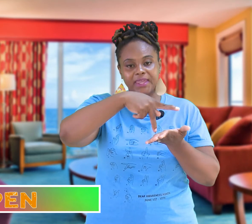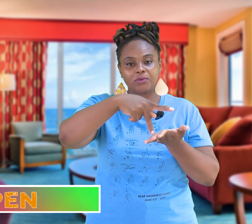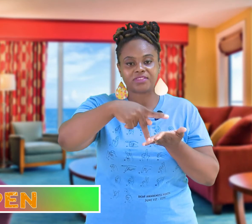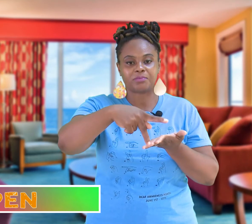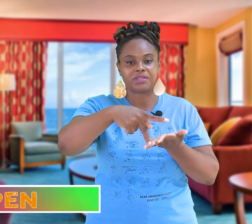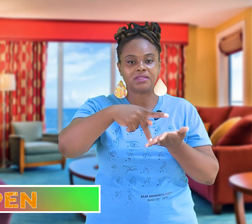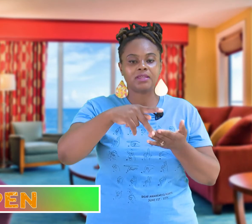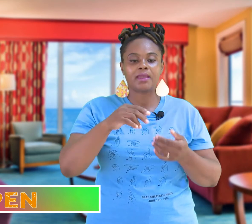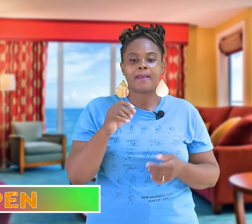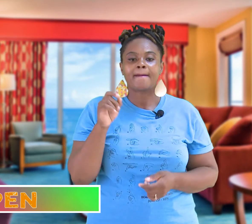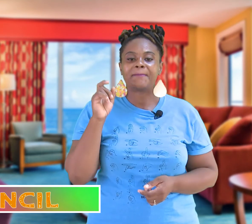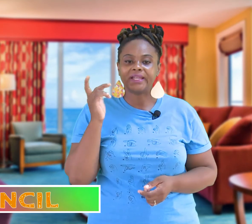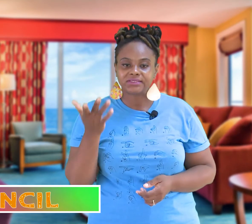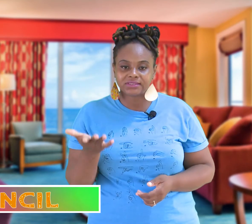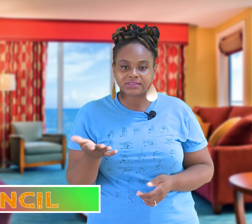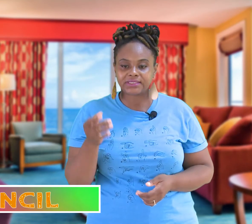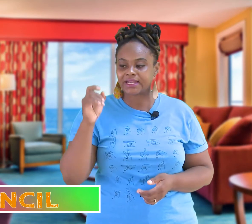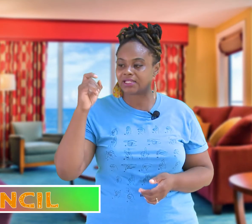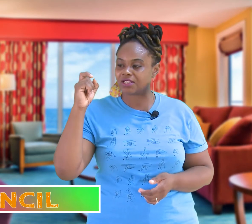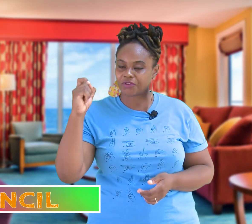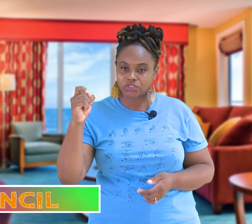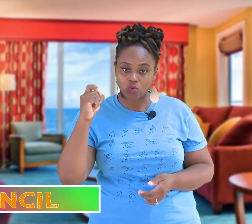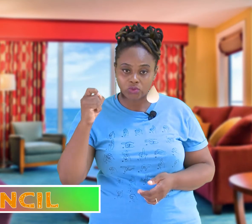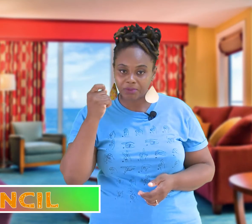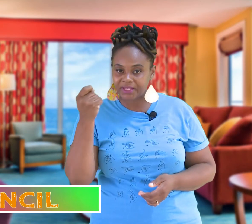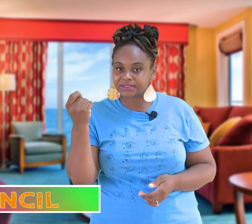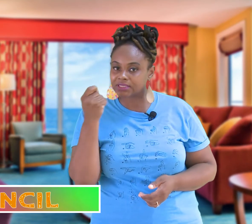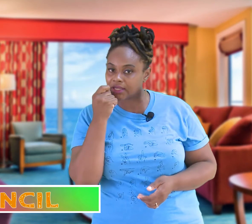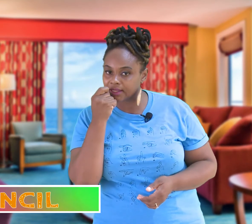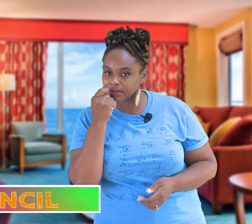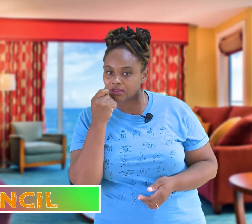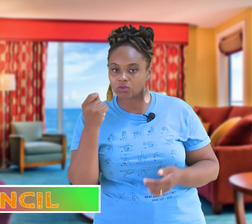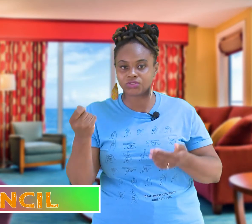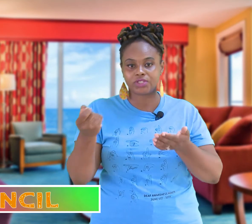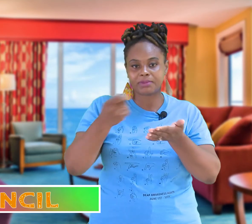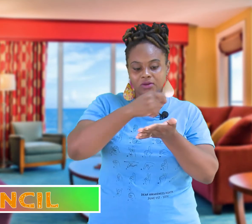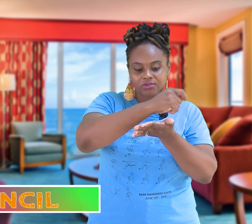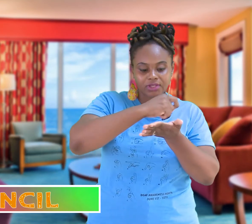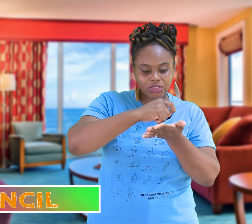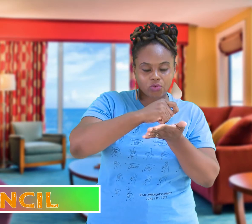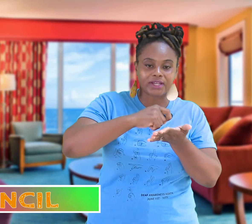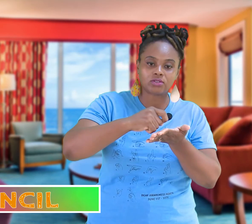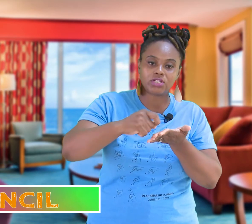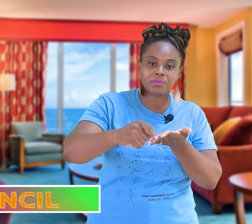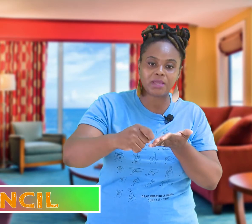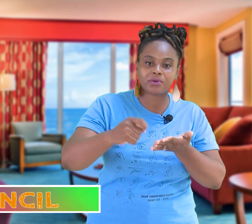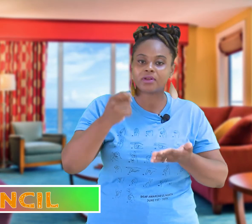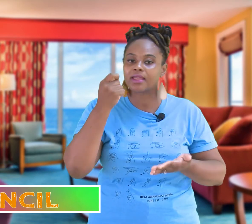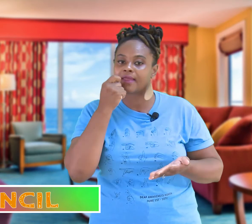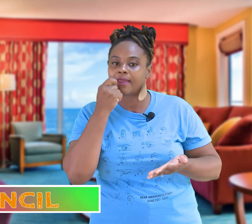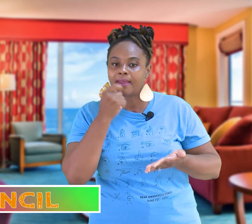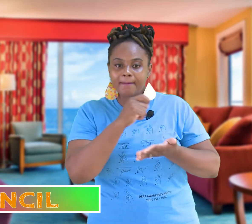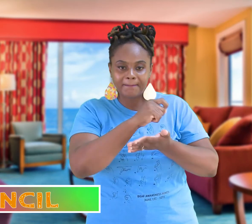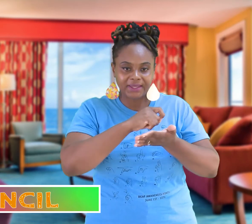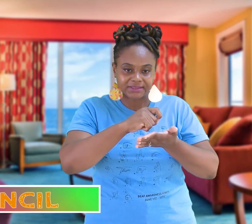Pen with a P. Pencil, slightly different. You hold your pencil close to your mouth and you write on your paper.